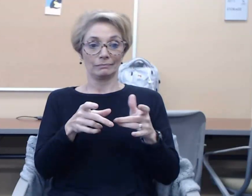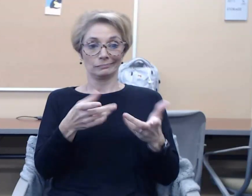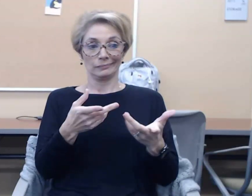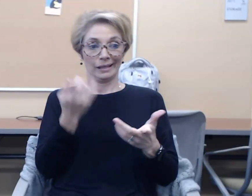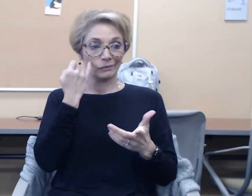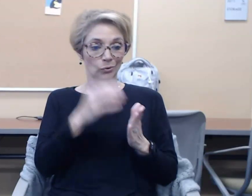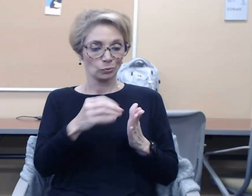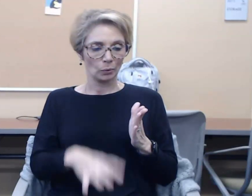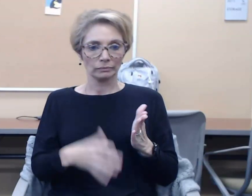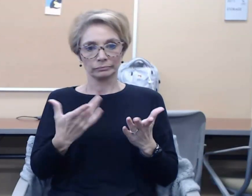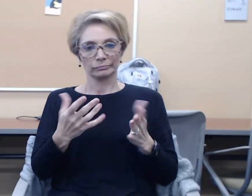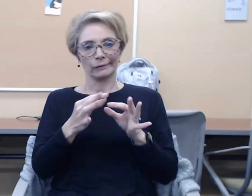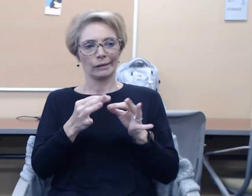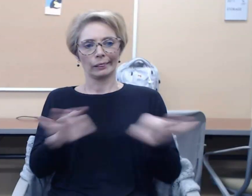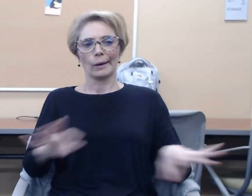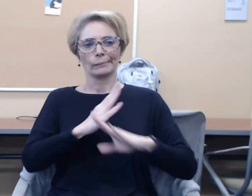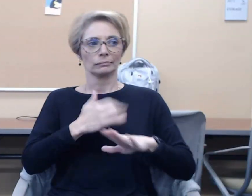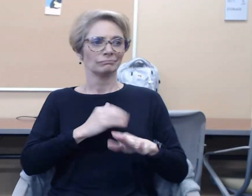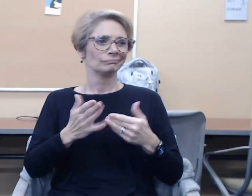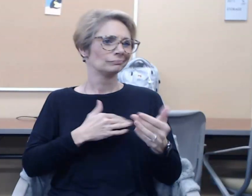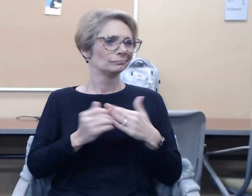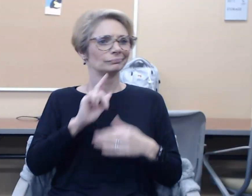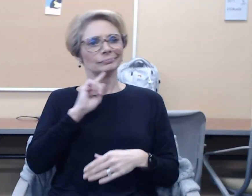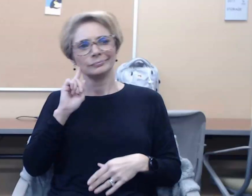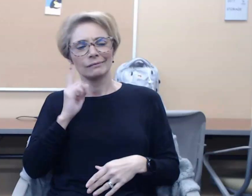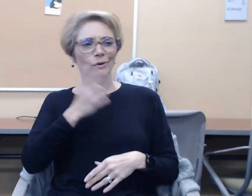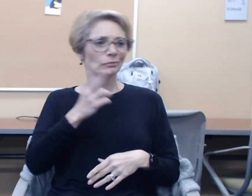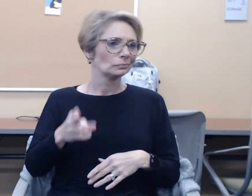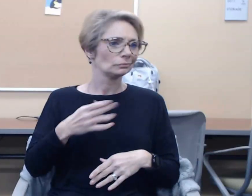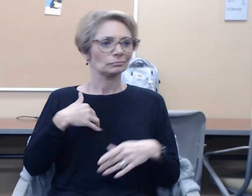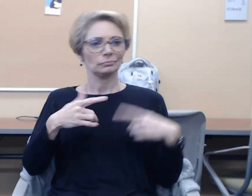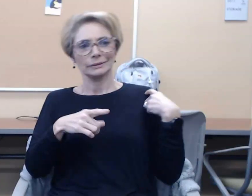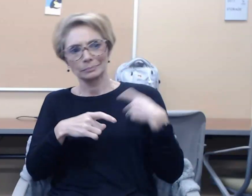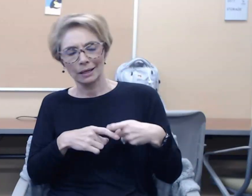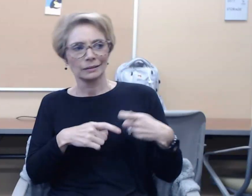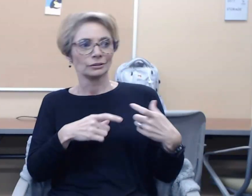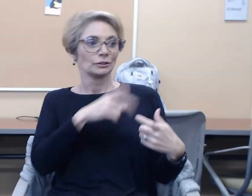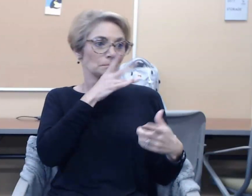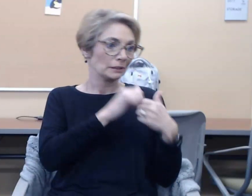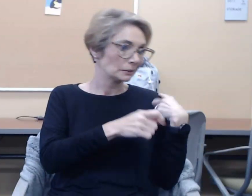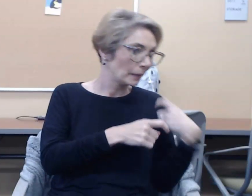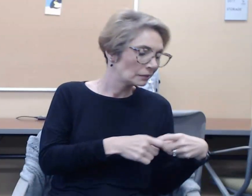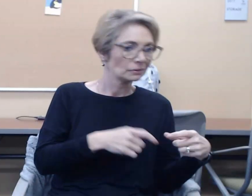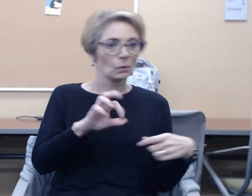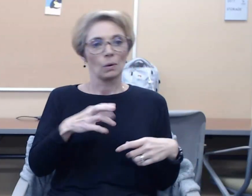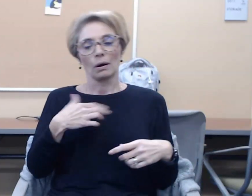whether you're deaf, hard of hearing, whether you are Hispanic and you speak Spanish, whether you're Portuguese and you